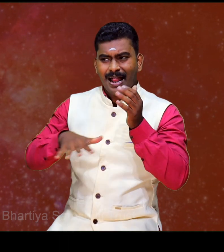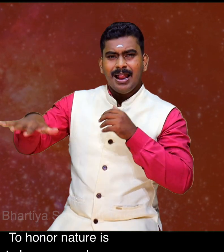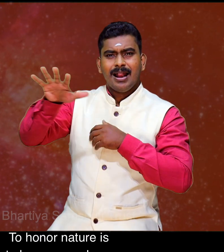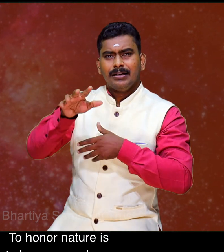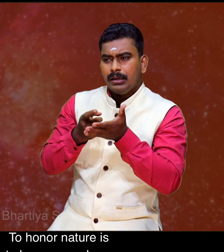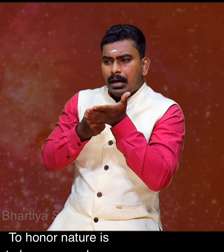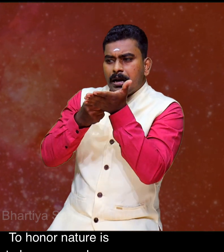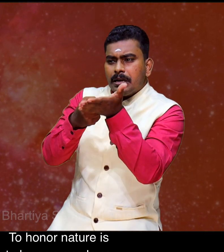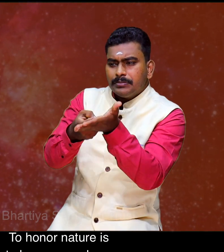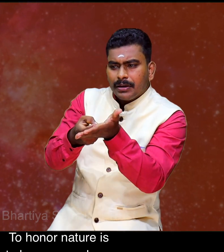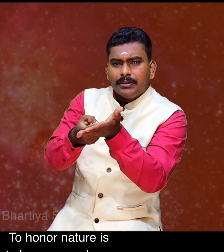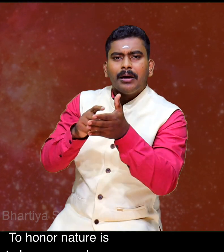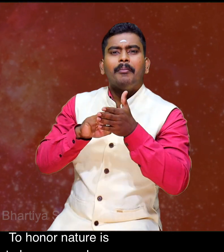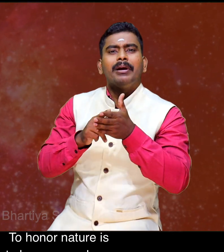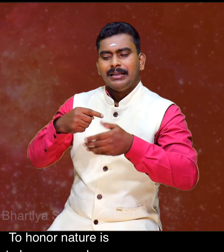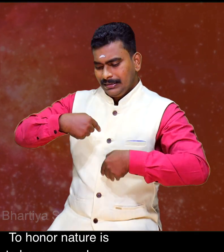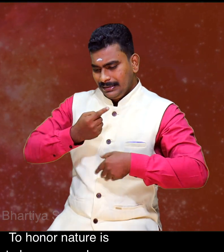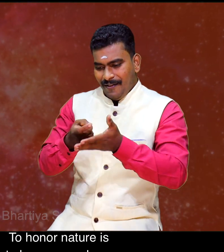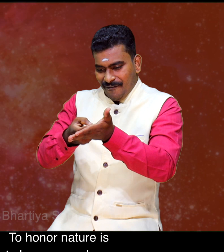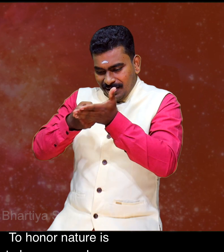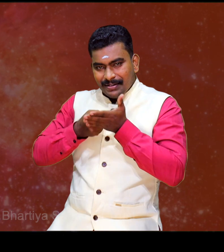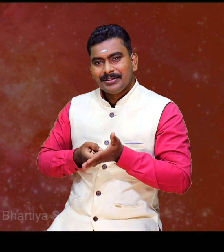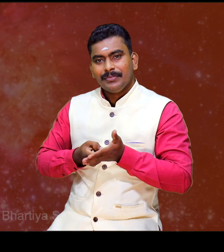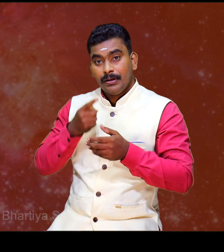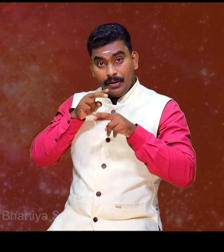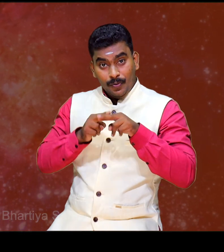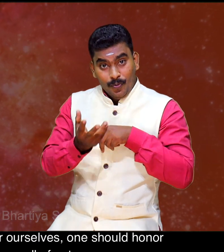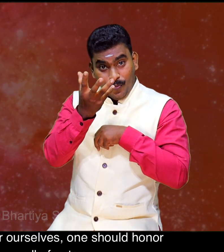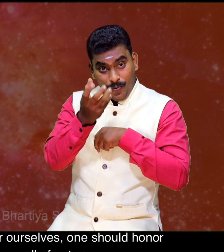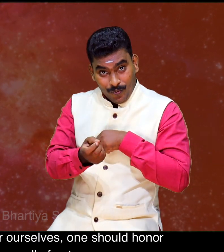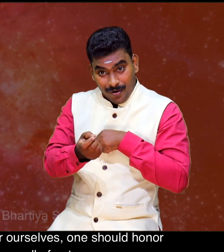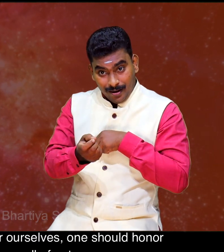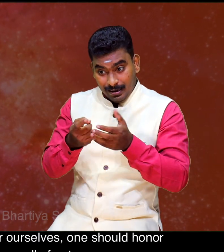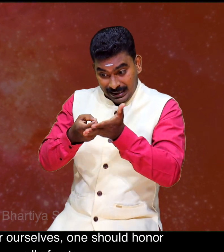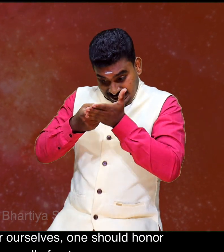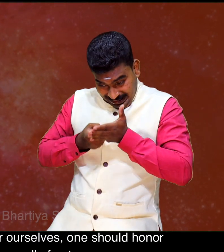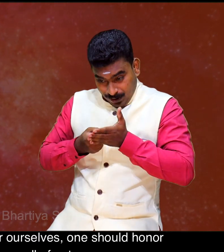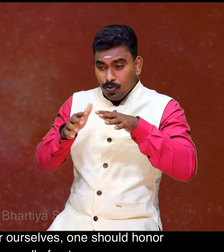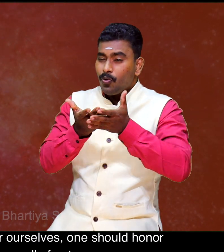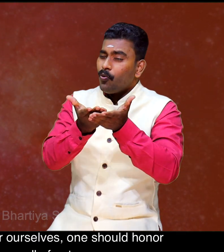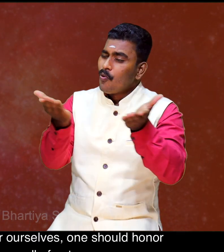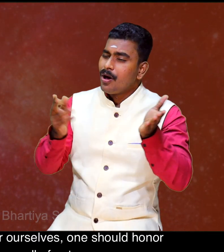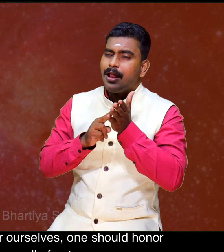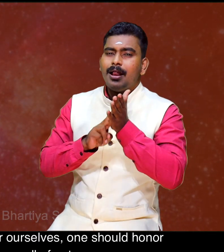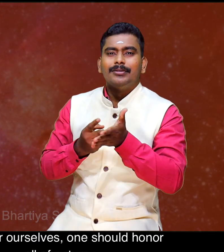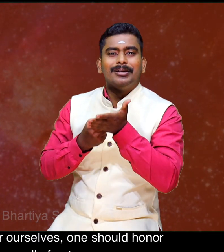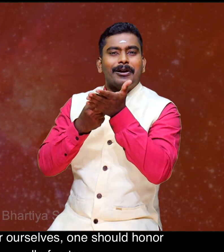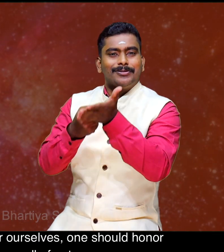To honor nature is to honor ourselves, and to honor ourselves, one should honor all of